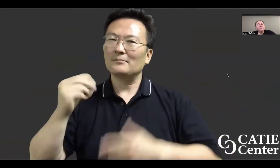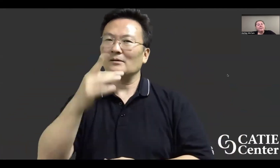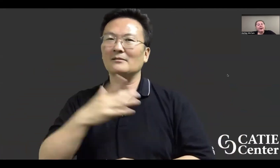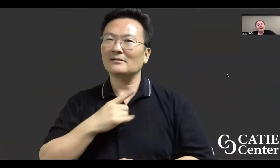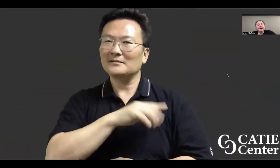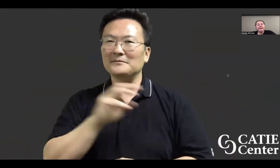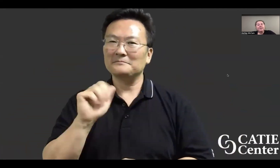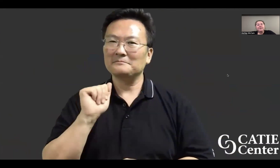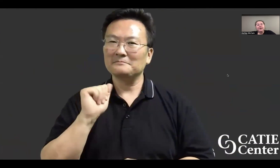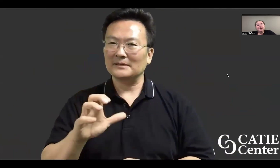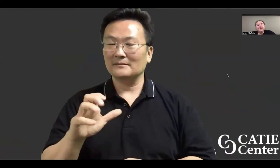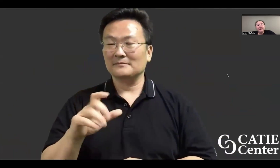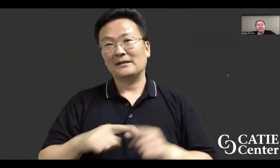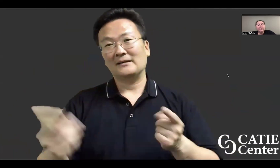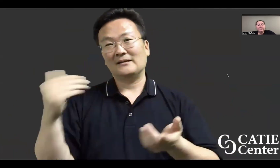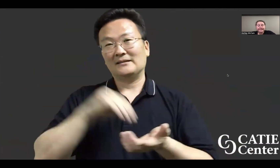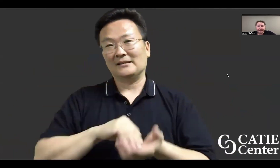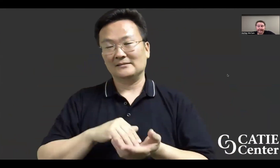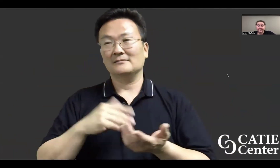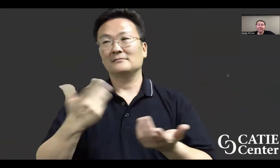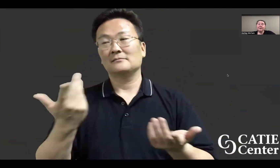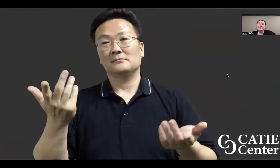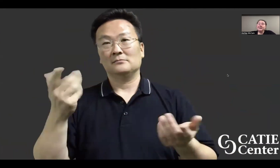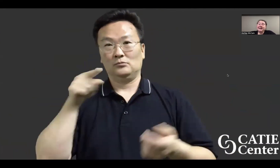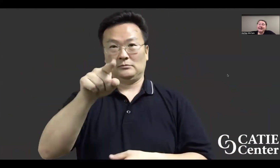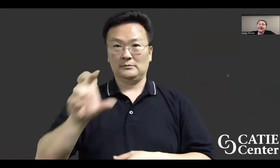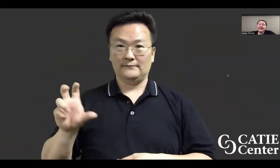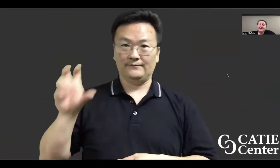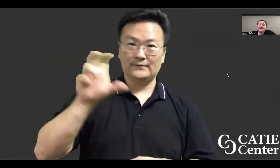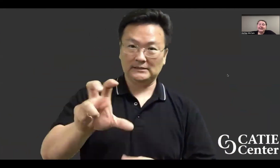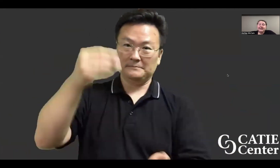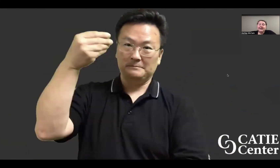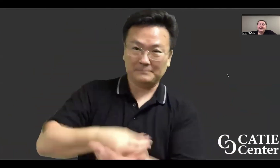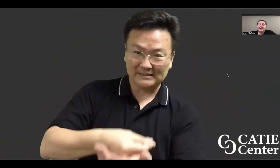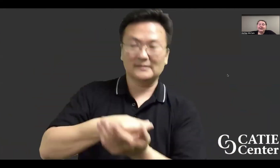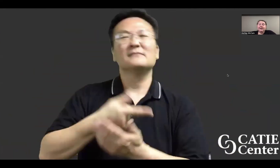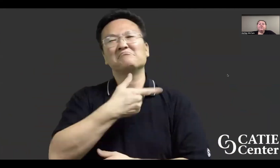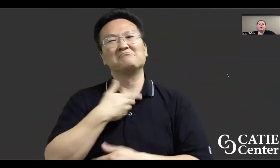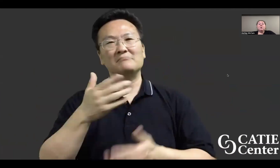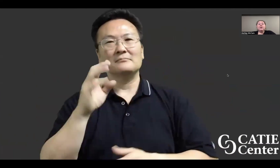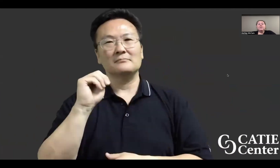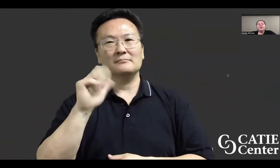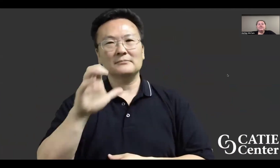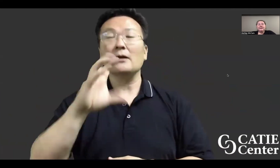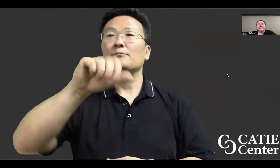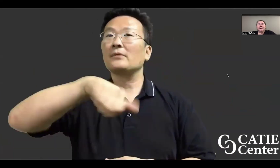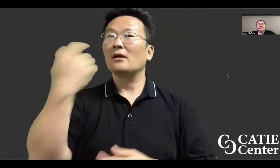But Mac tends to be very reliable. But again, if you're going to be investing the